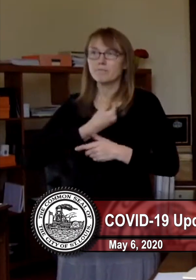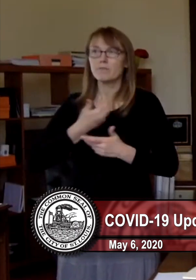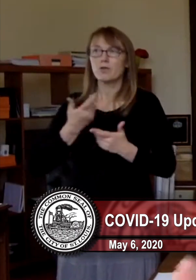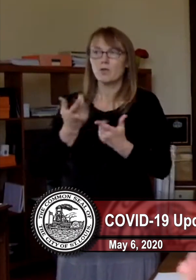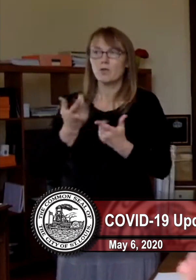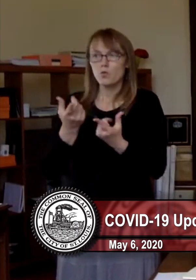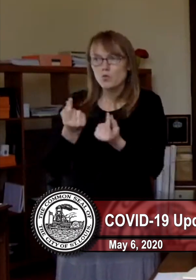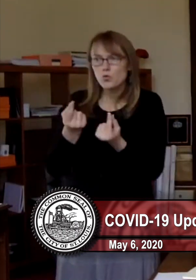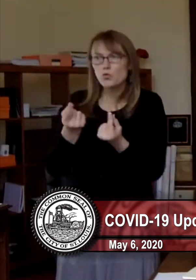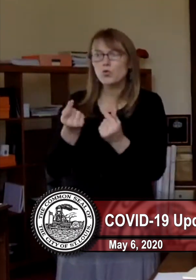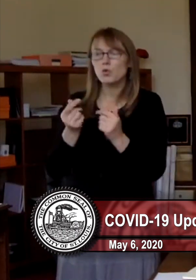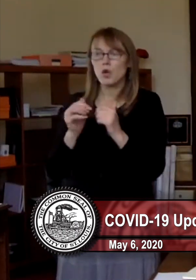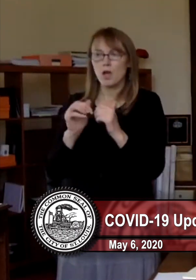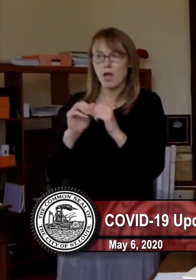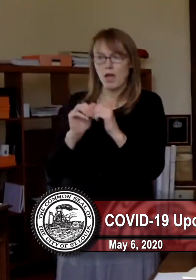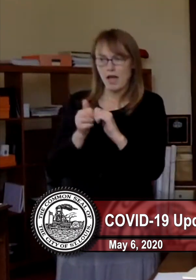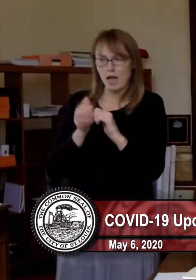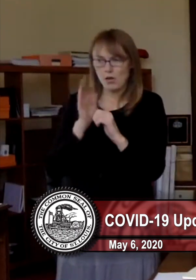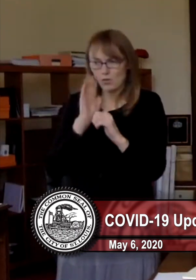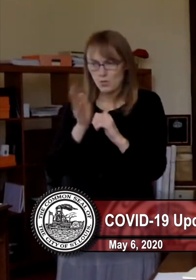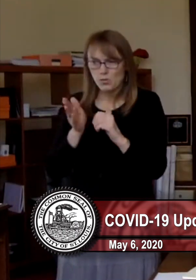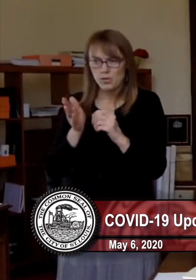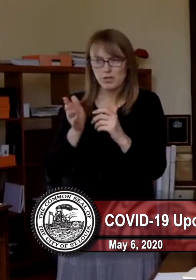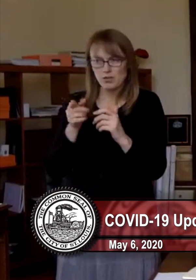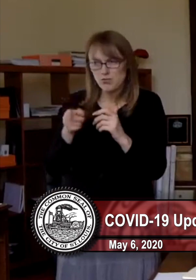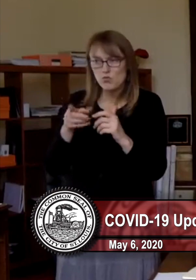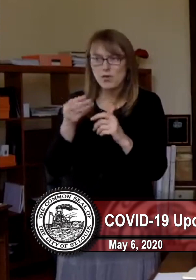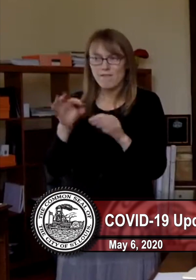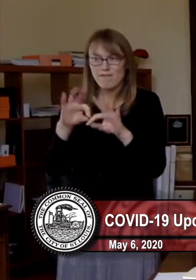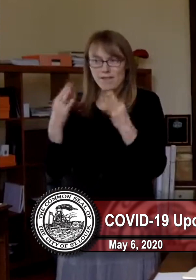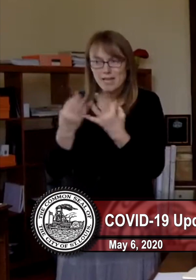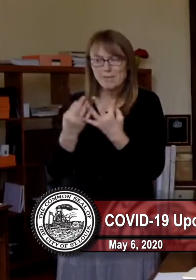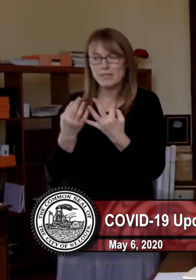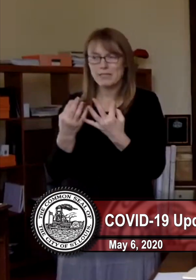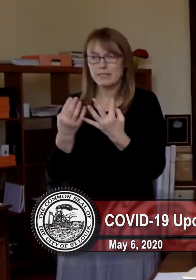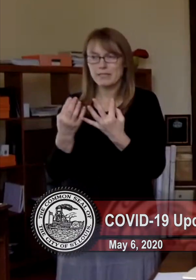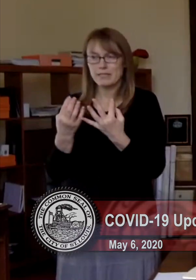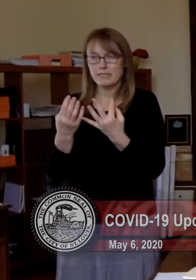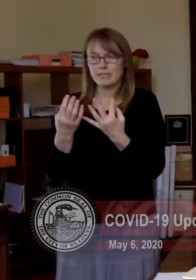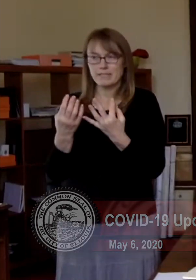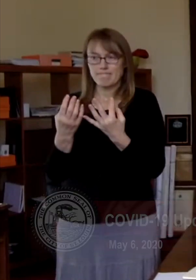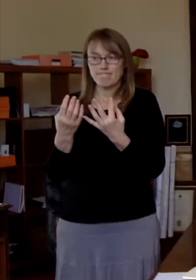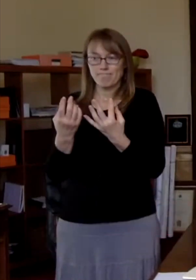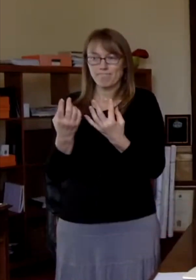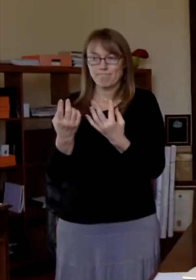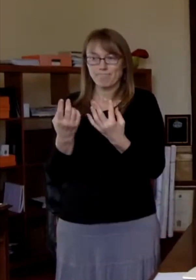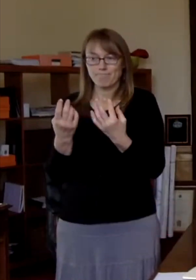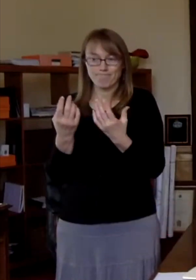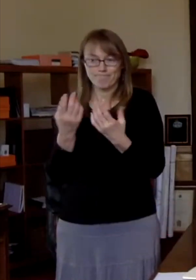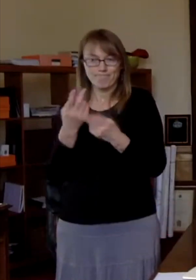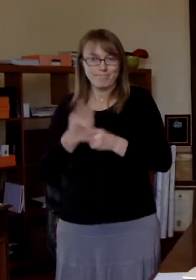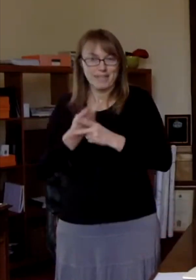your family, when we're able to go out a little bit more. So thank you for that.